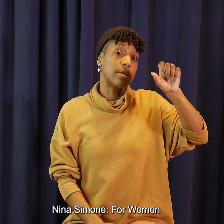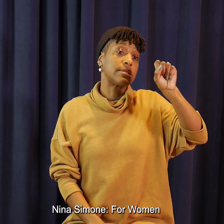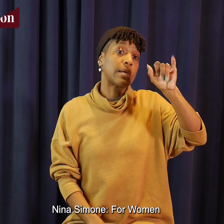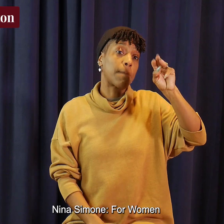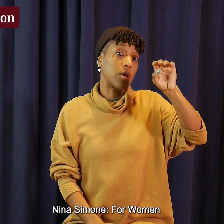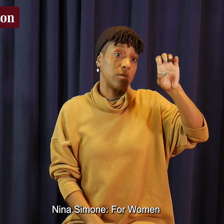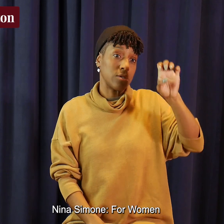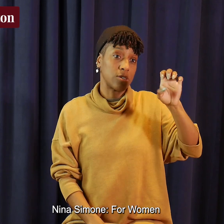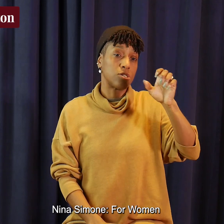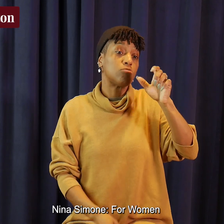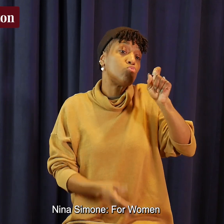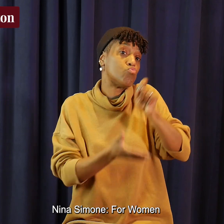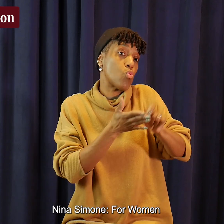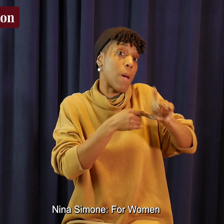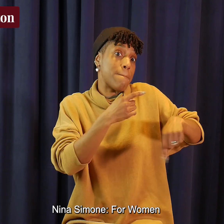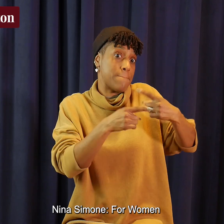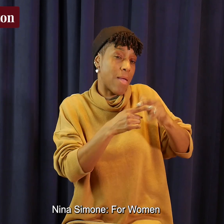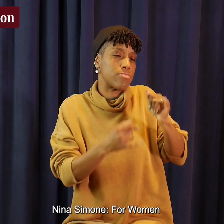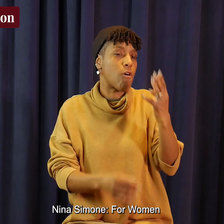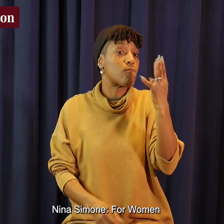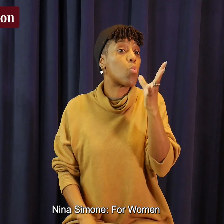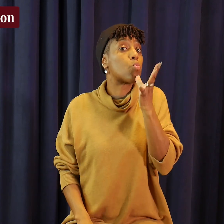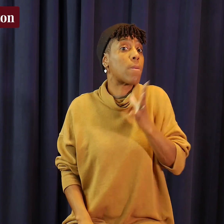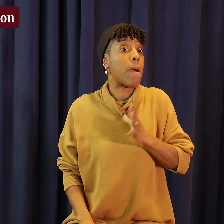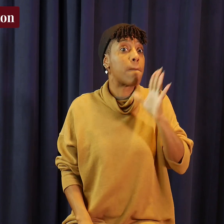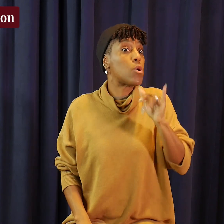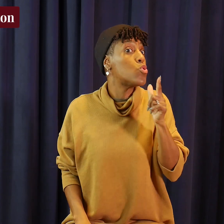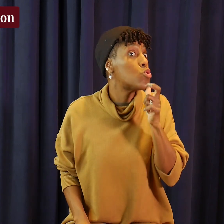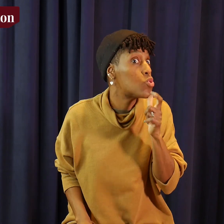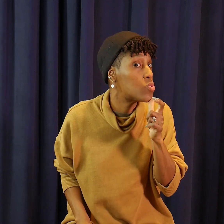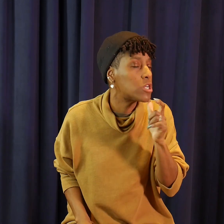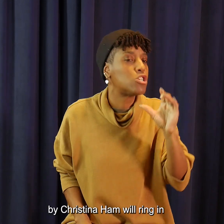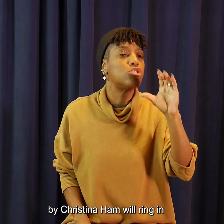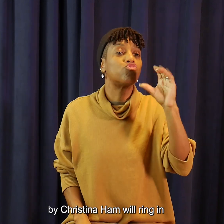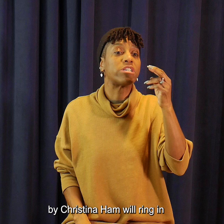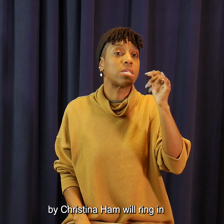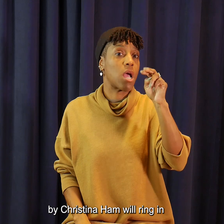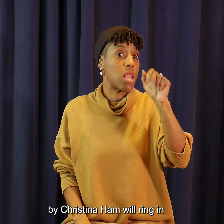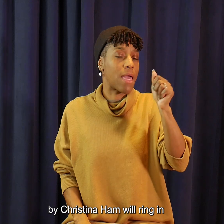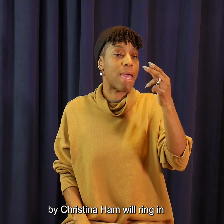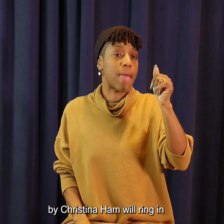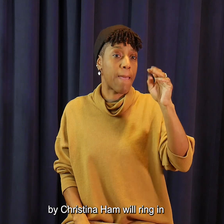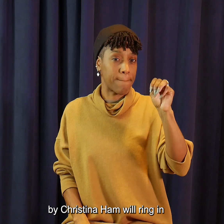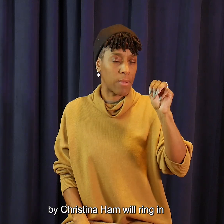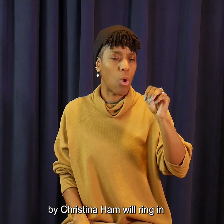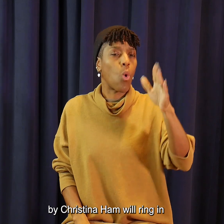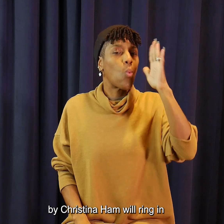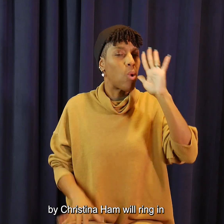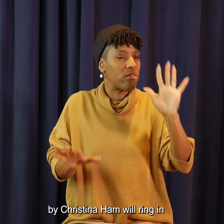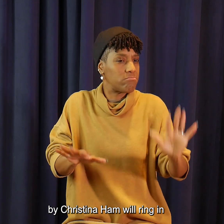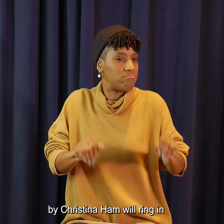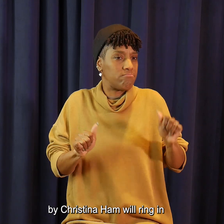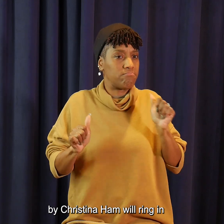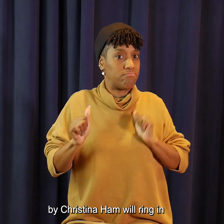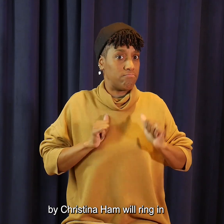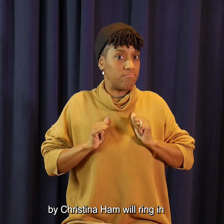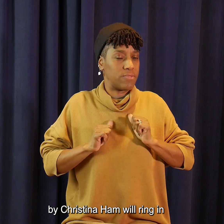Nina Simone, 4 Women, by Christina Ham, will ring